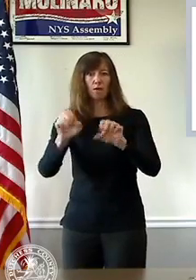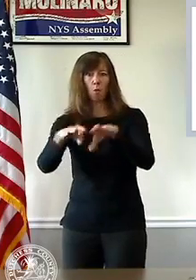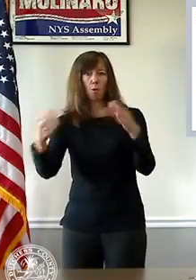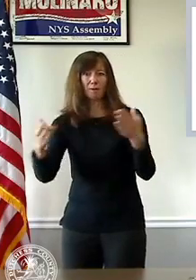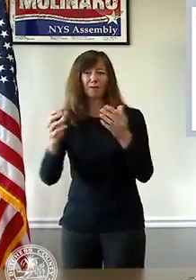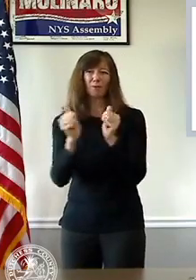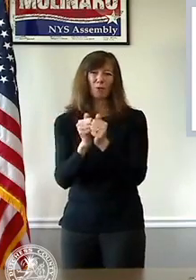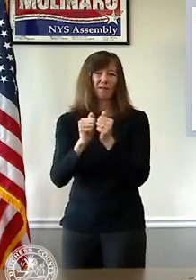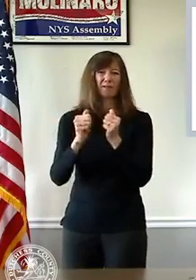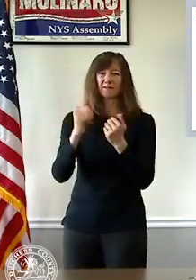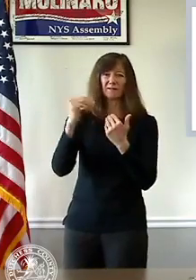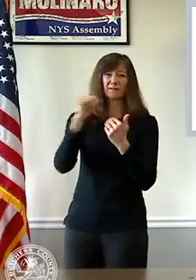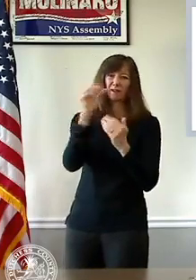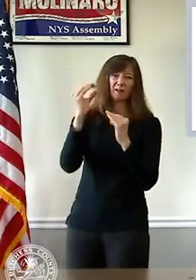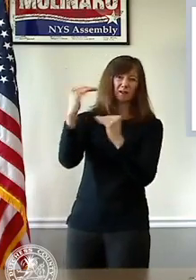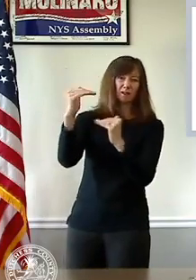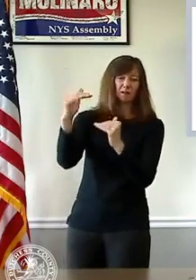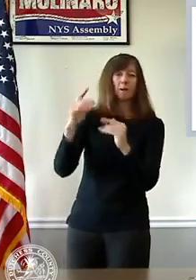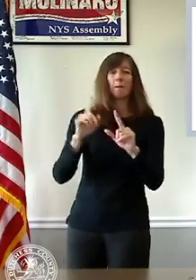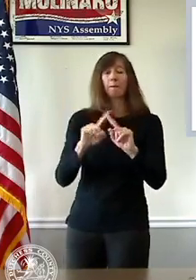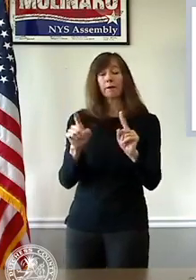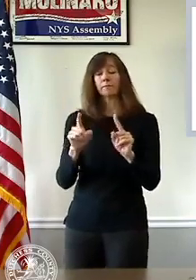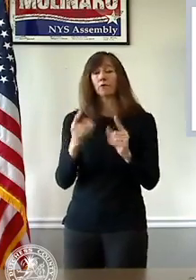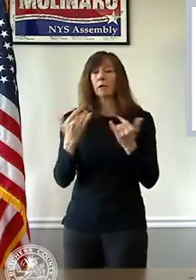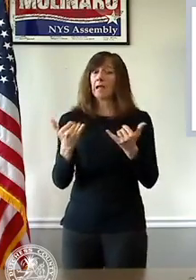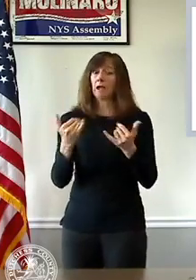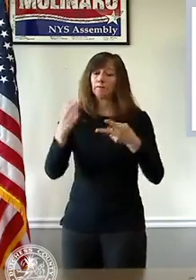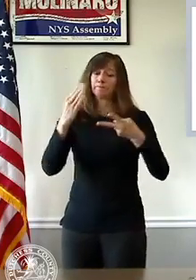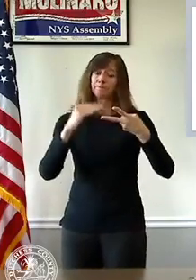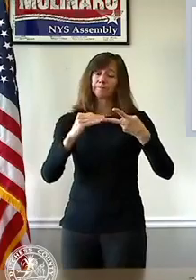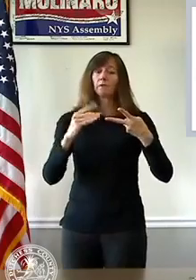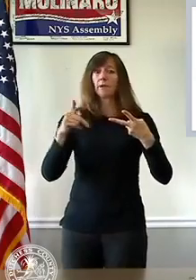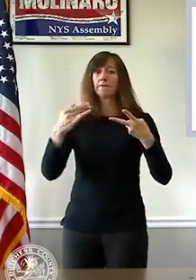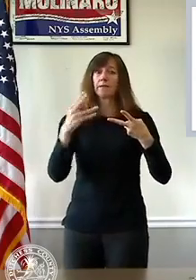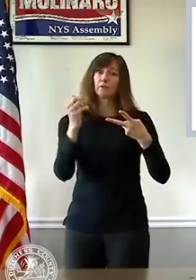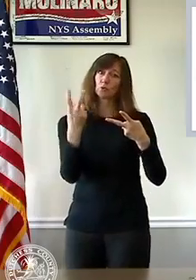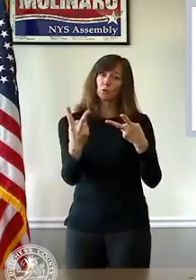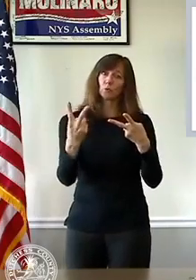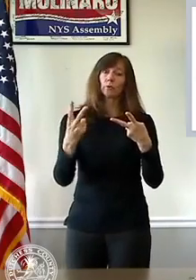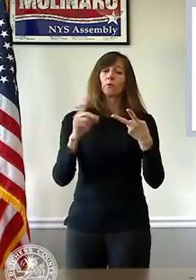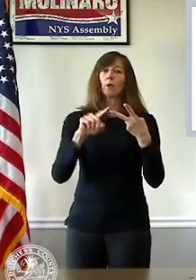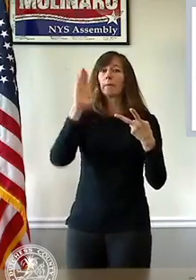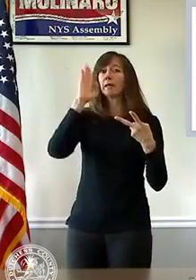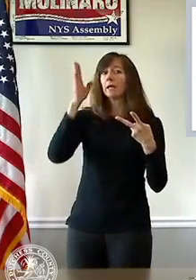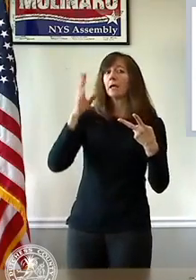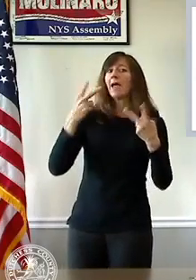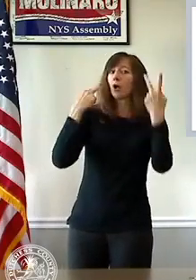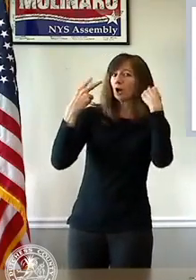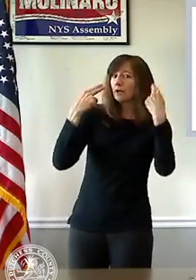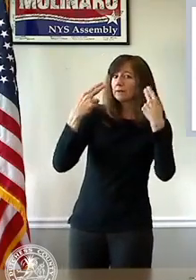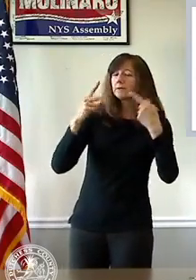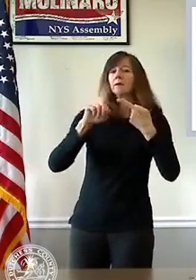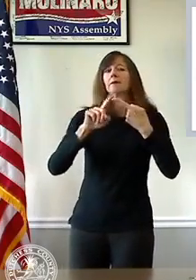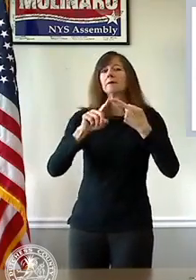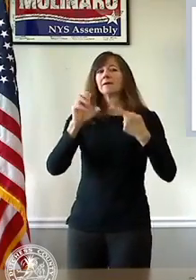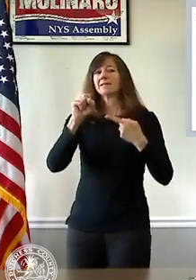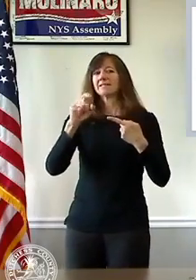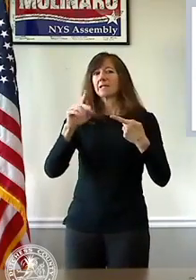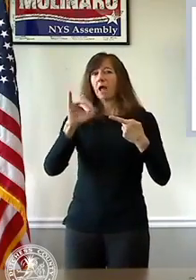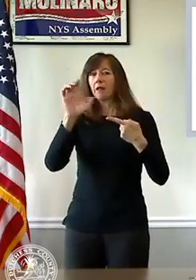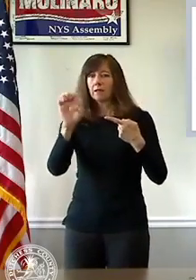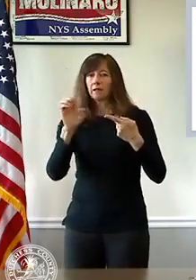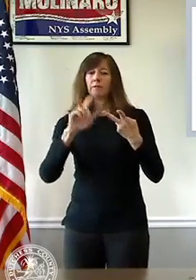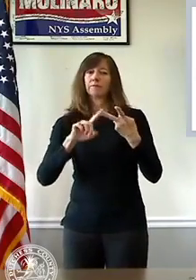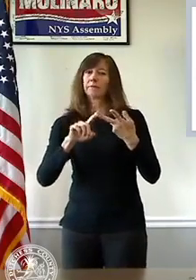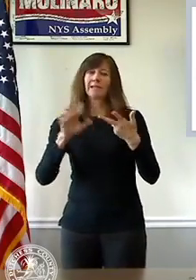here in the Hudson Valley, is haircuts, coloring, and styling of hair. So there you go. Malls are not allowed to be